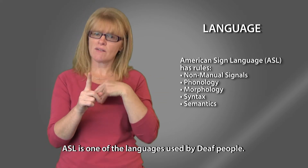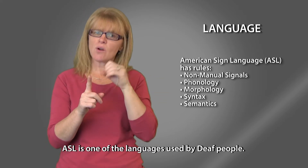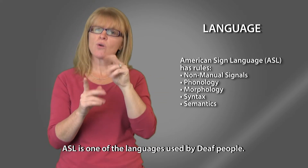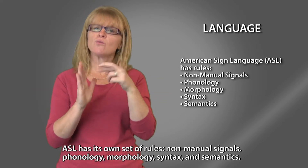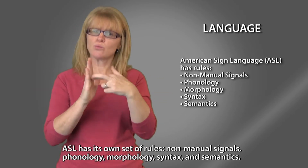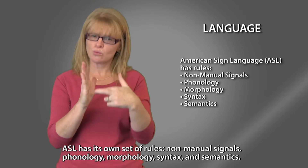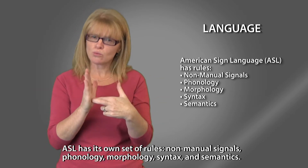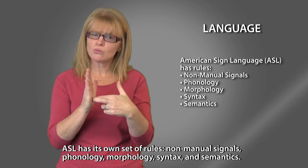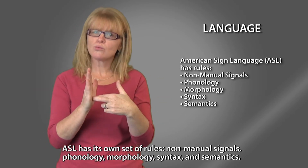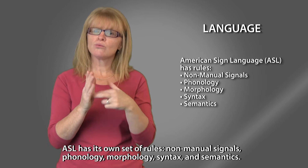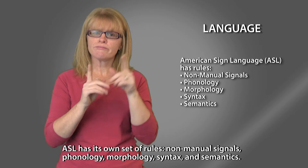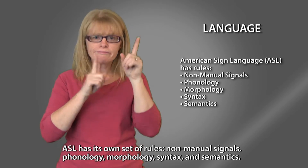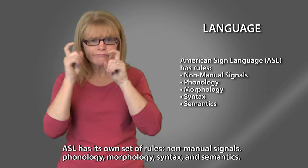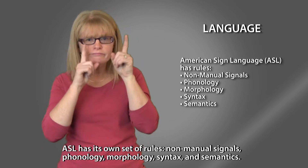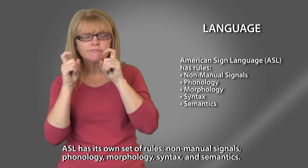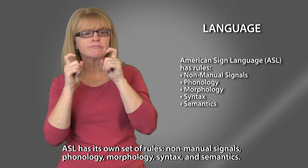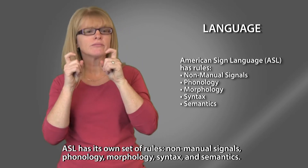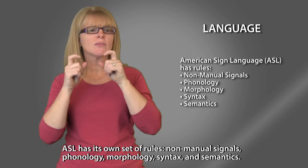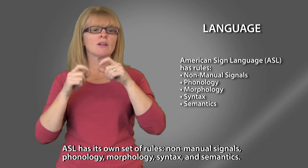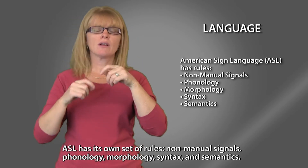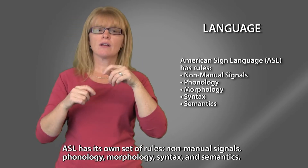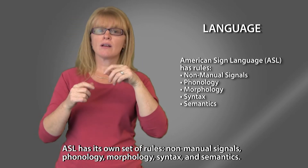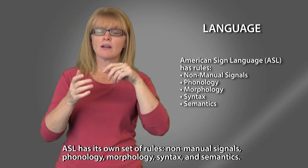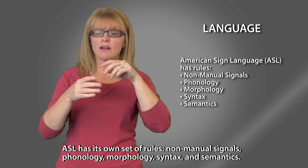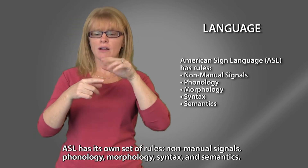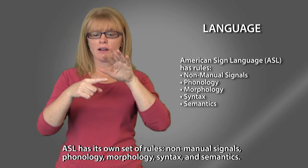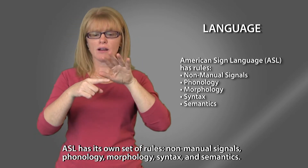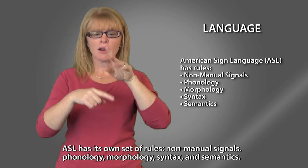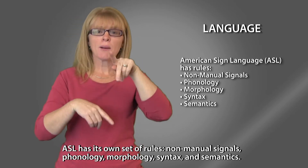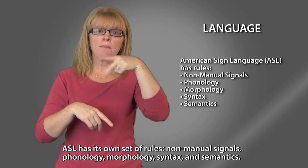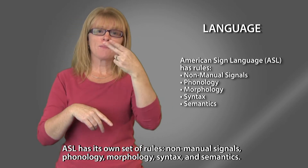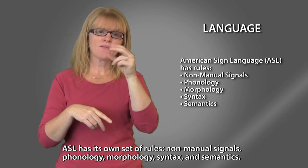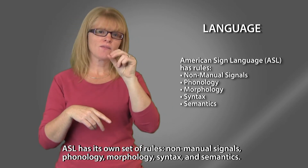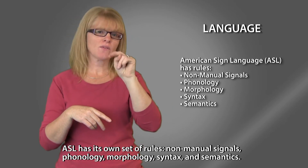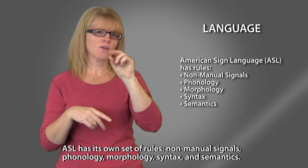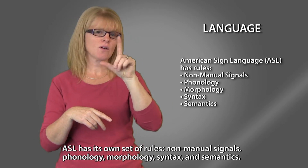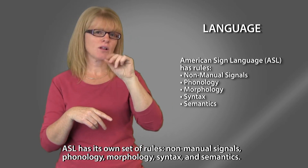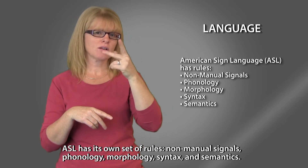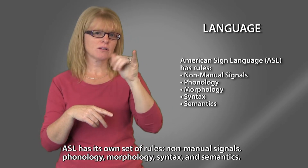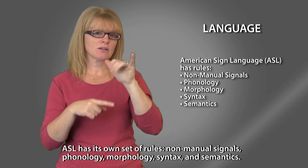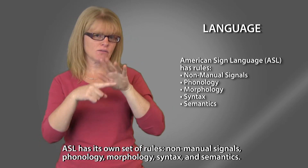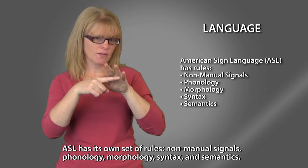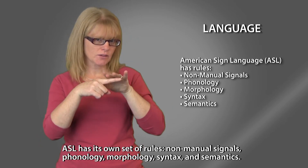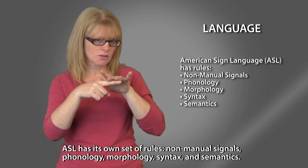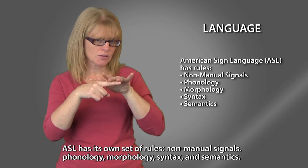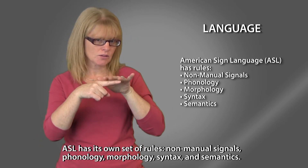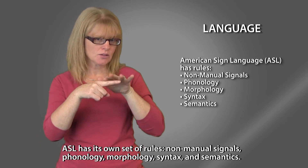ASL has its own set of rules, non-manual signals, phonology,